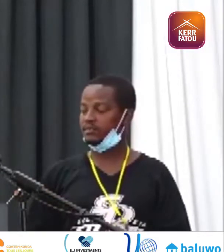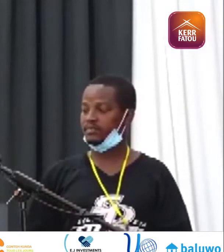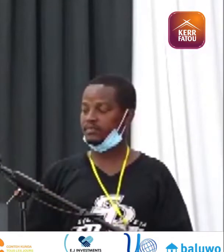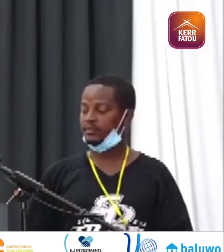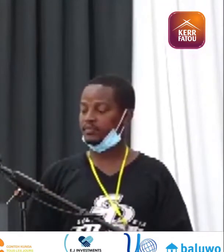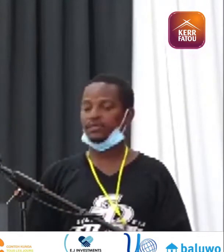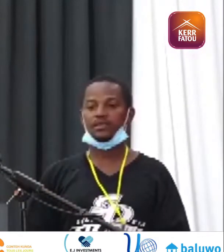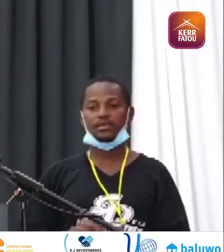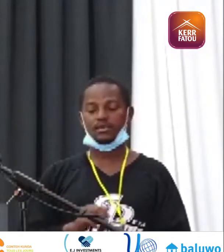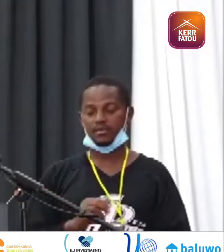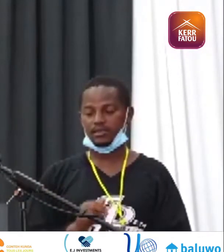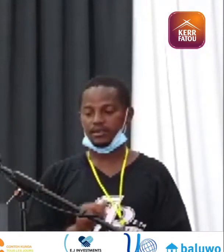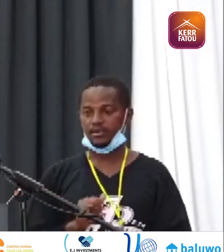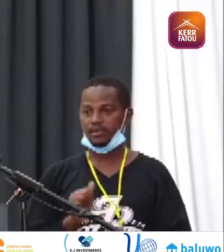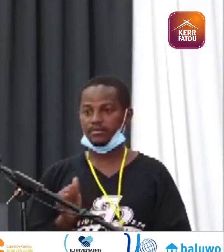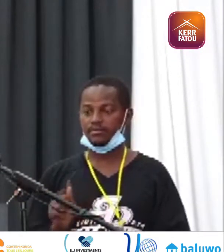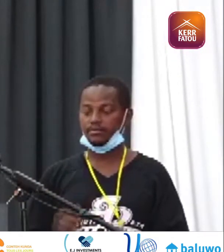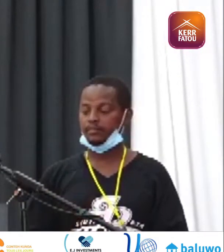Then,